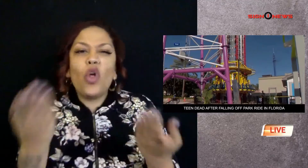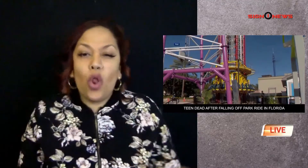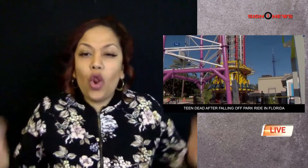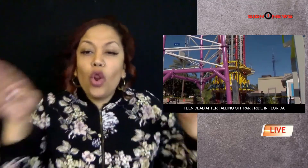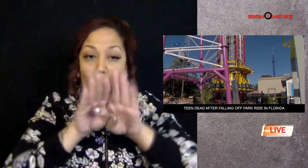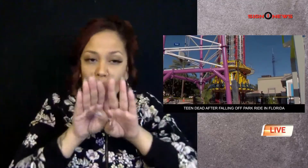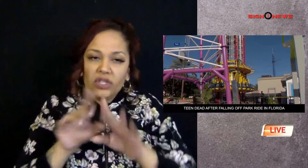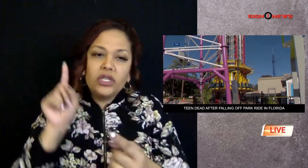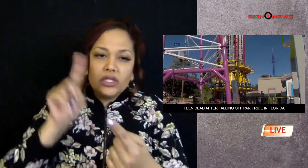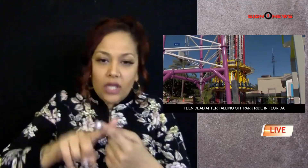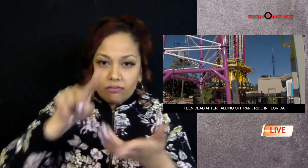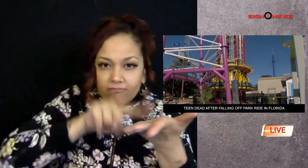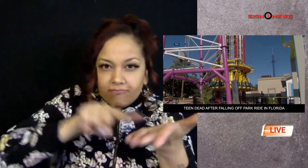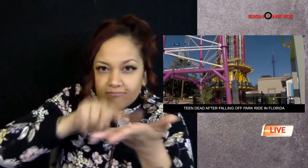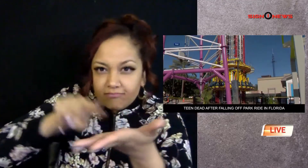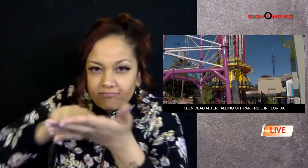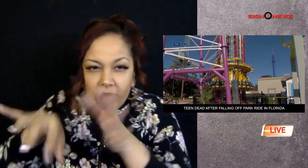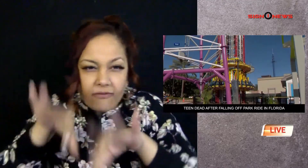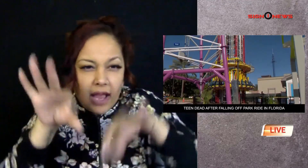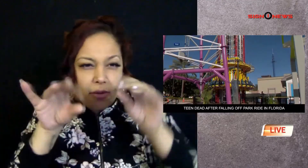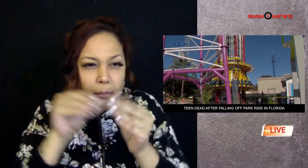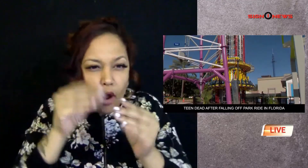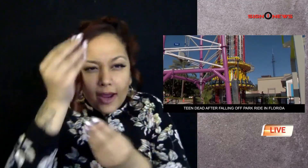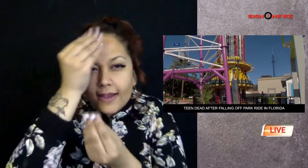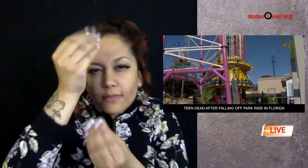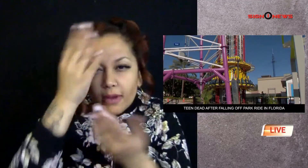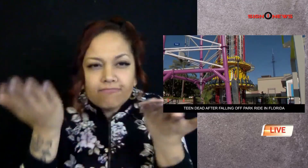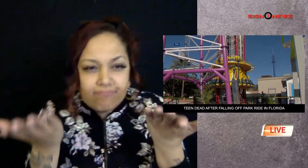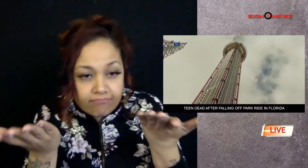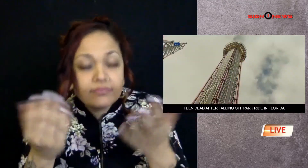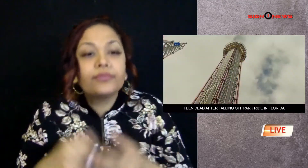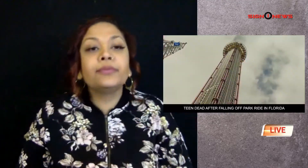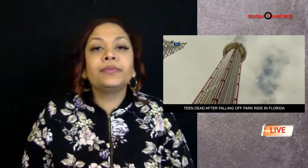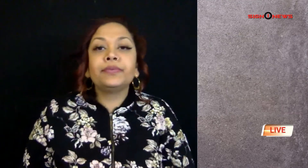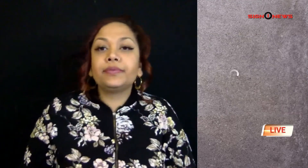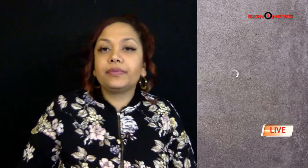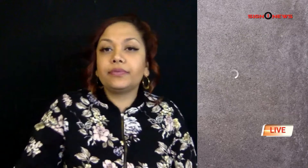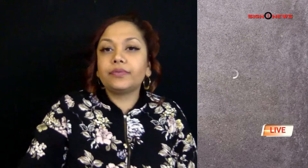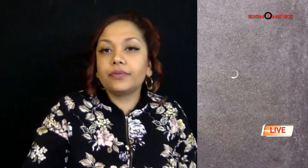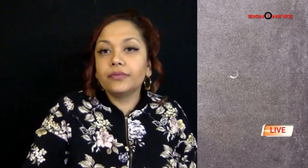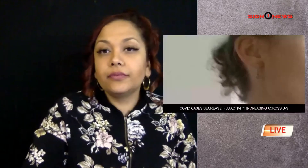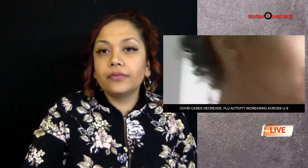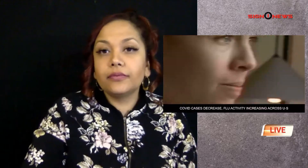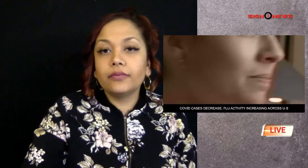For now, the ride is closed until further notice.